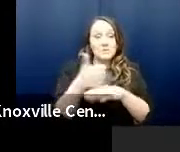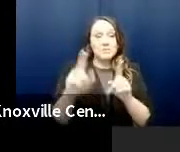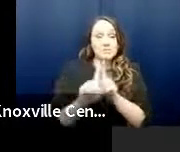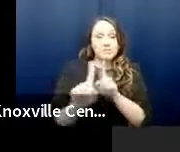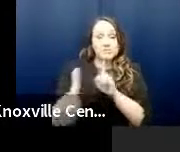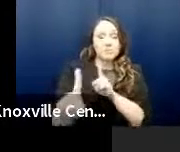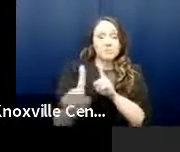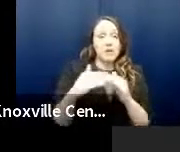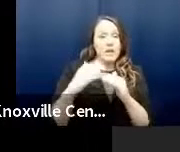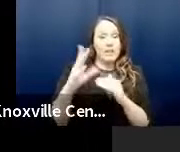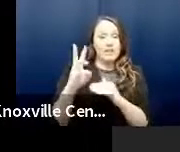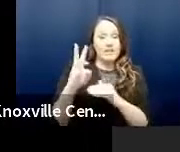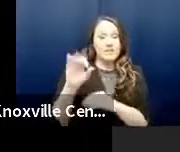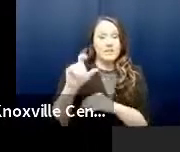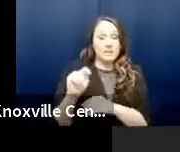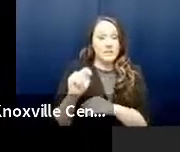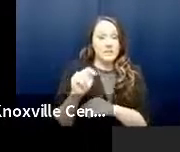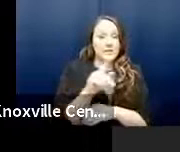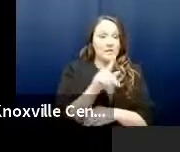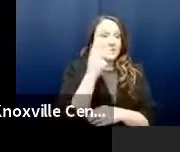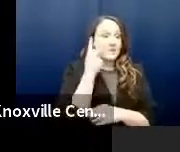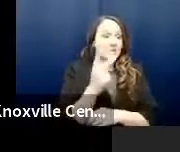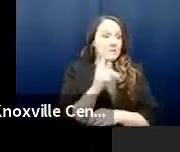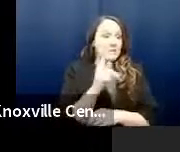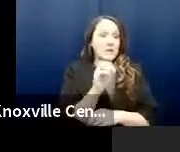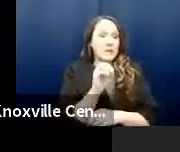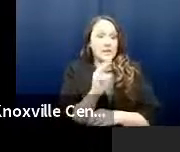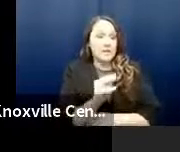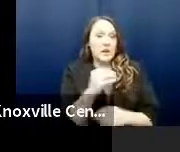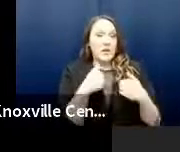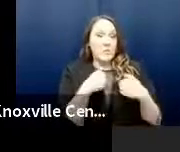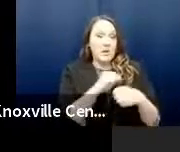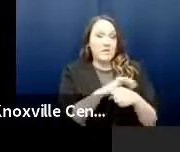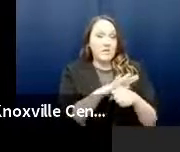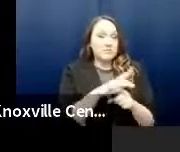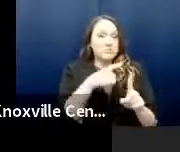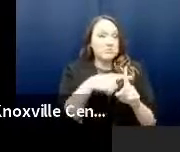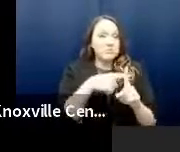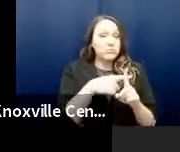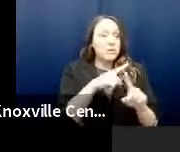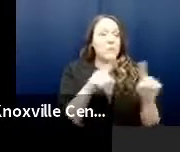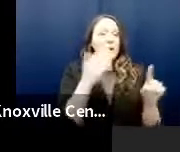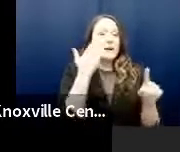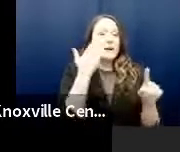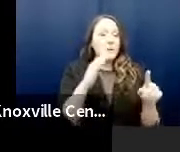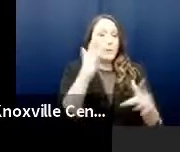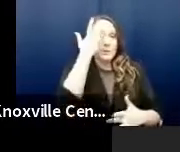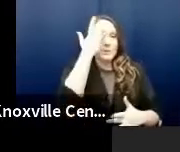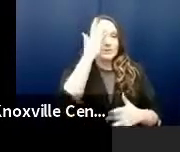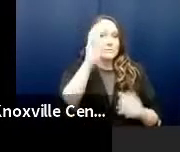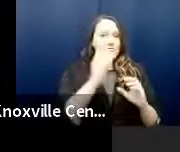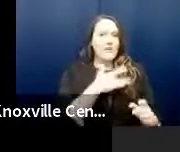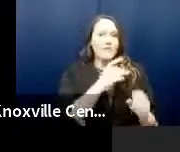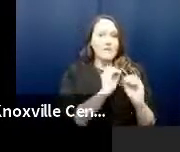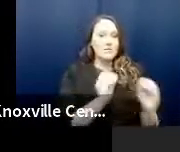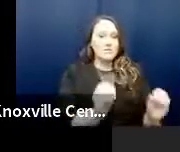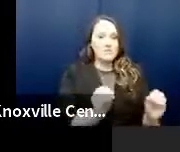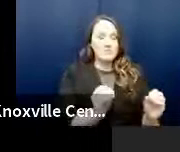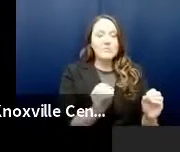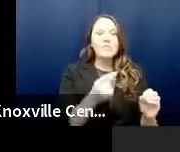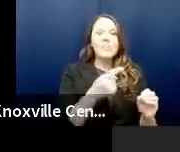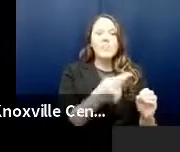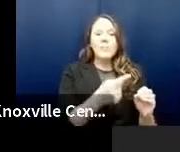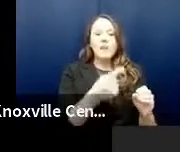Tom is positive with COVID, but he doesn't know it because he doesn't have any symptoms. At this dinner party, he is